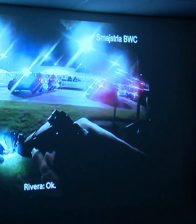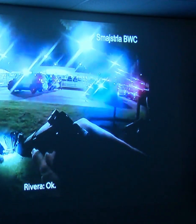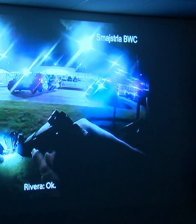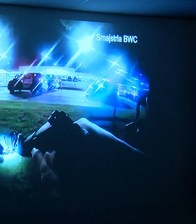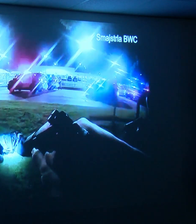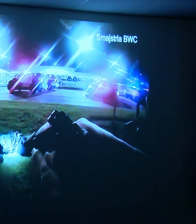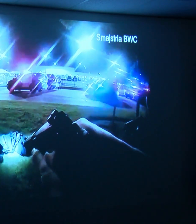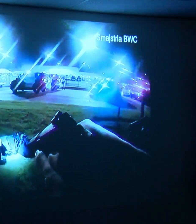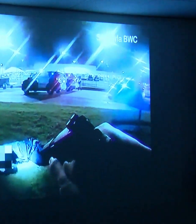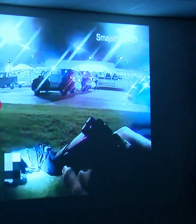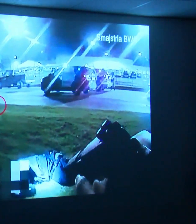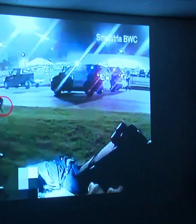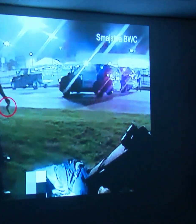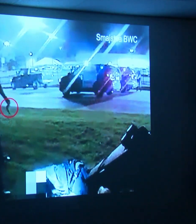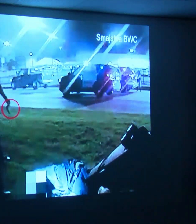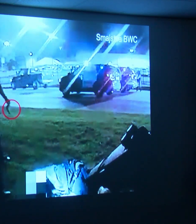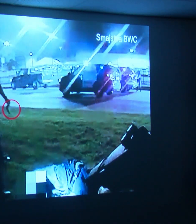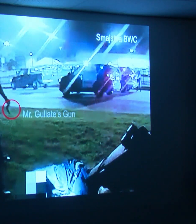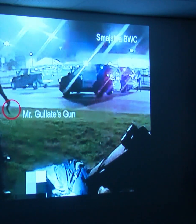Okay.